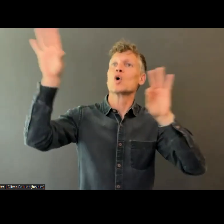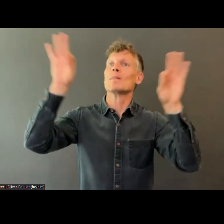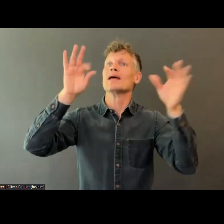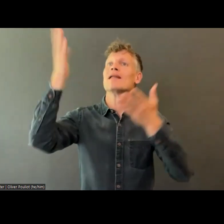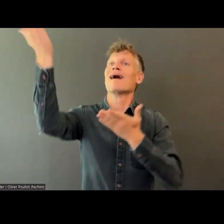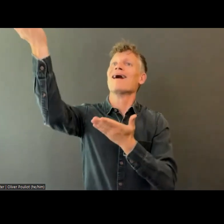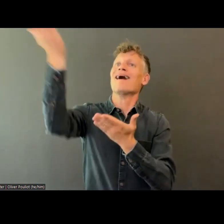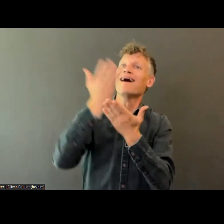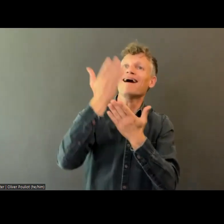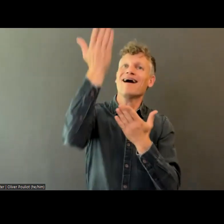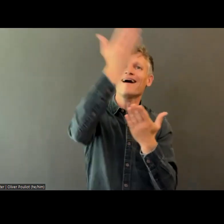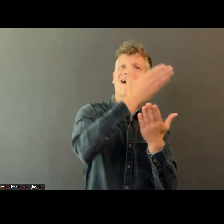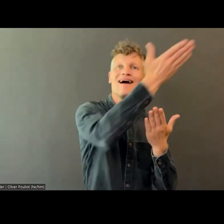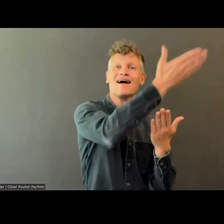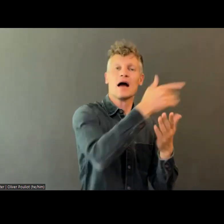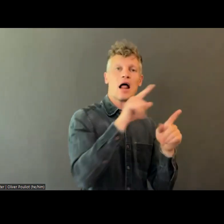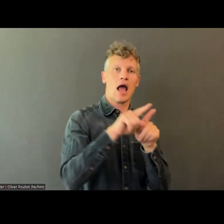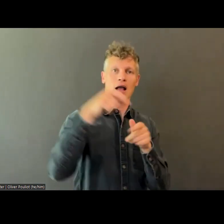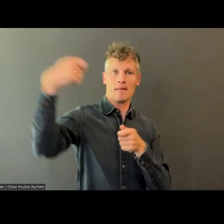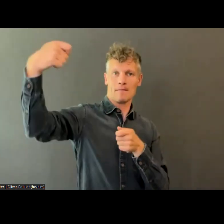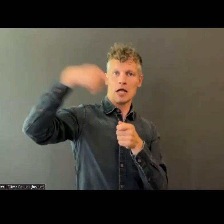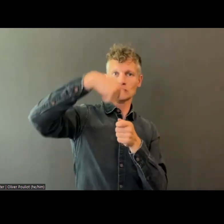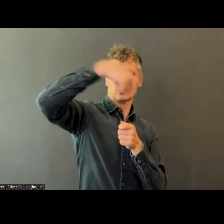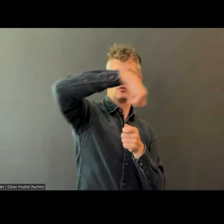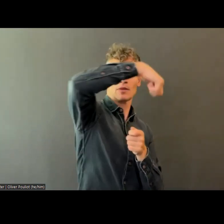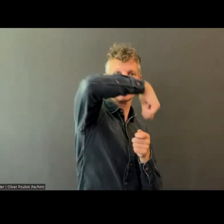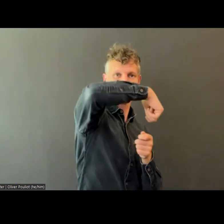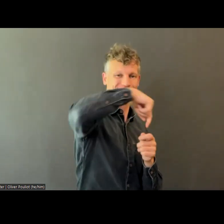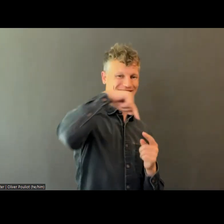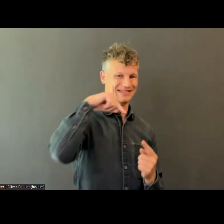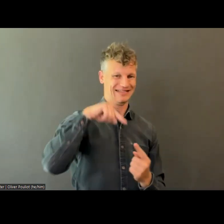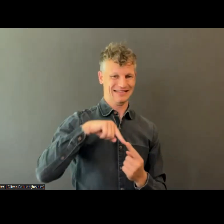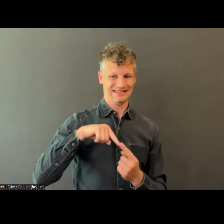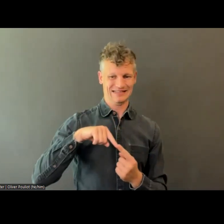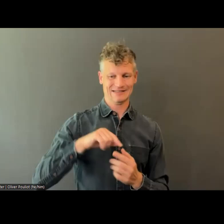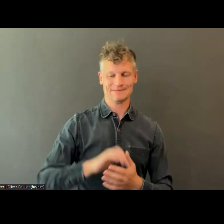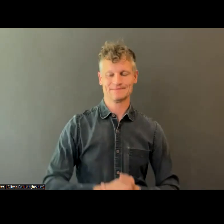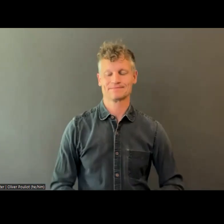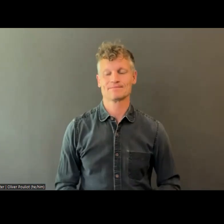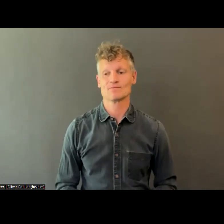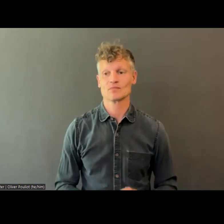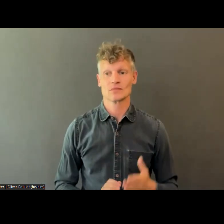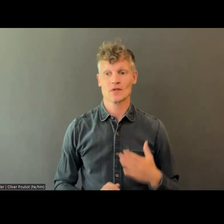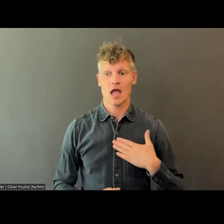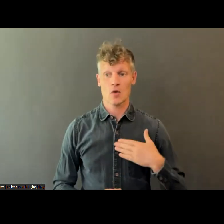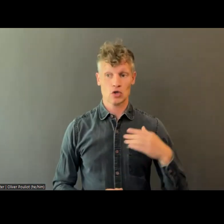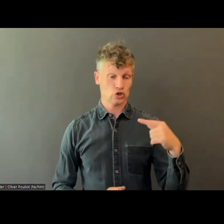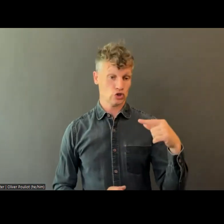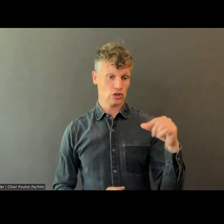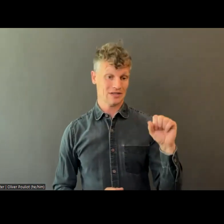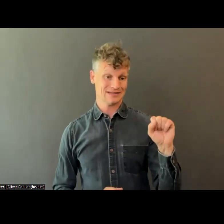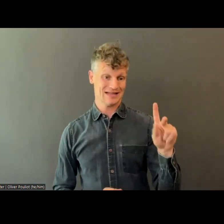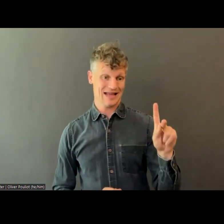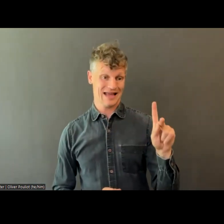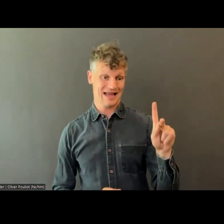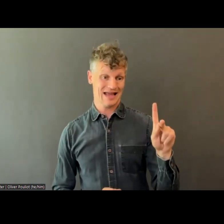understand what it is that they're looking to buy. But then we also have to go and understand if there's an external marketplace